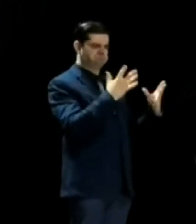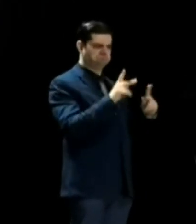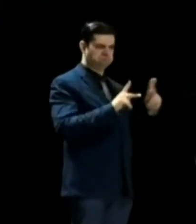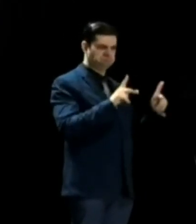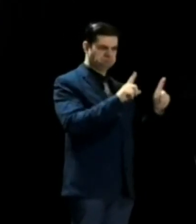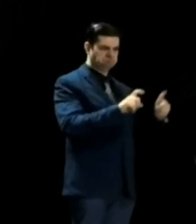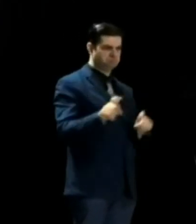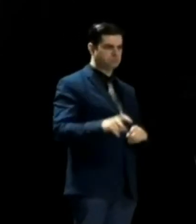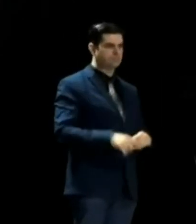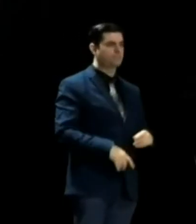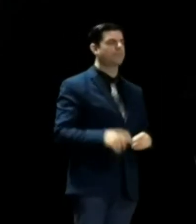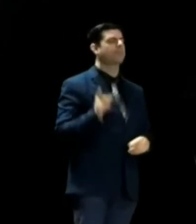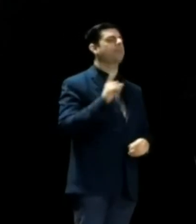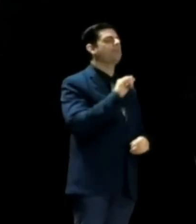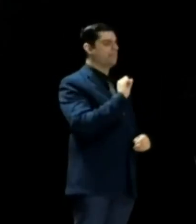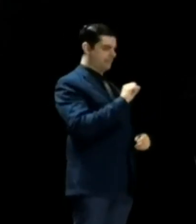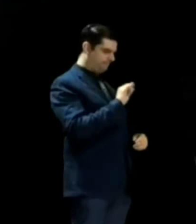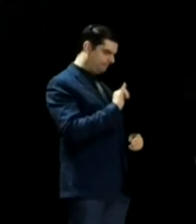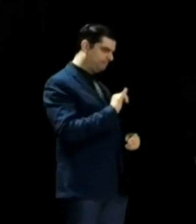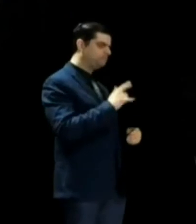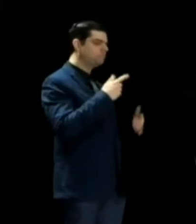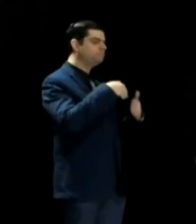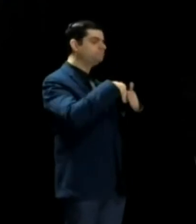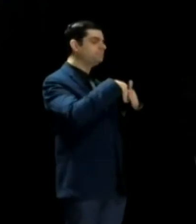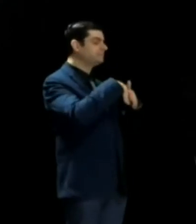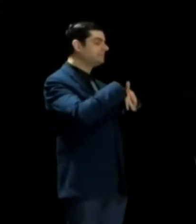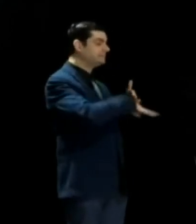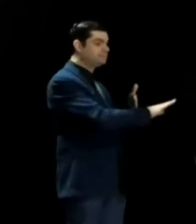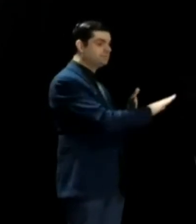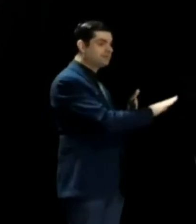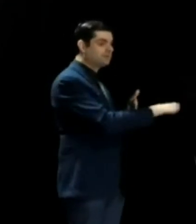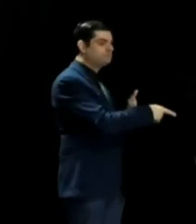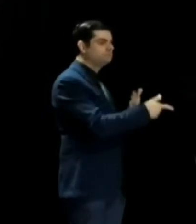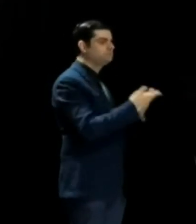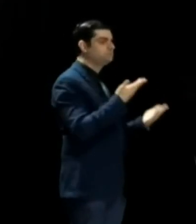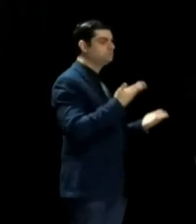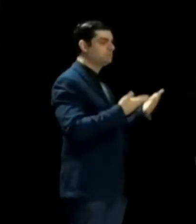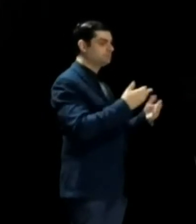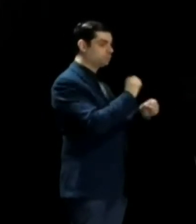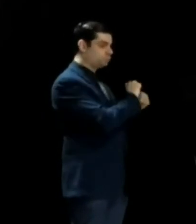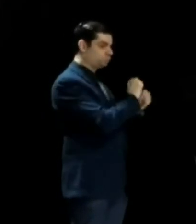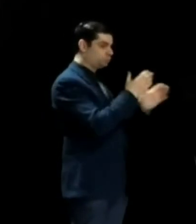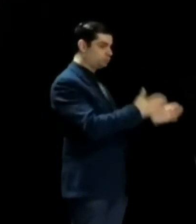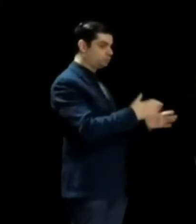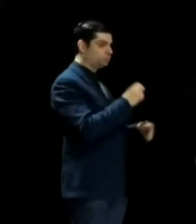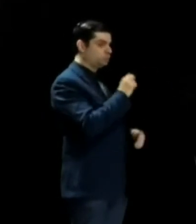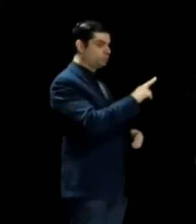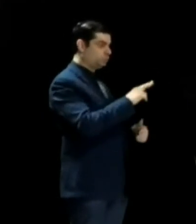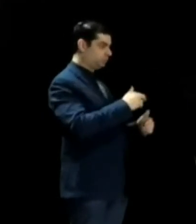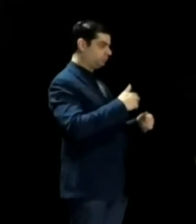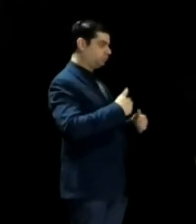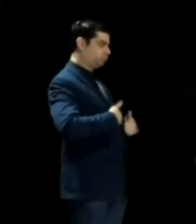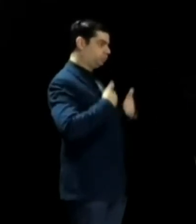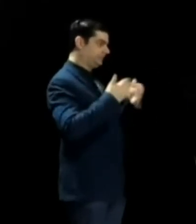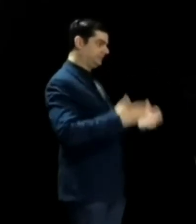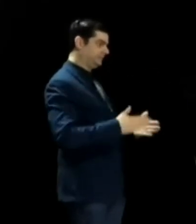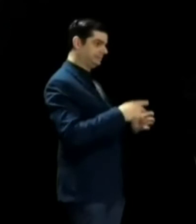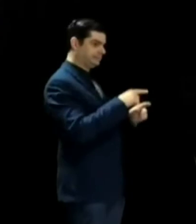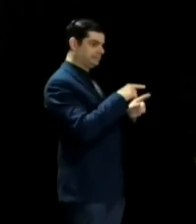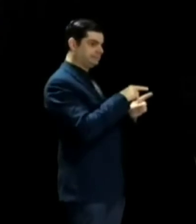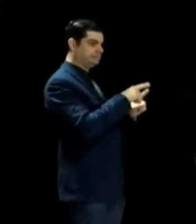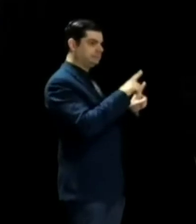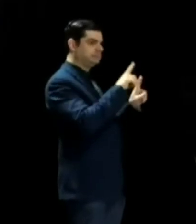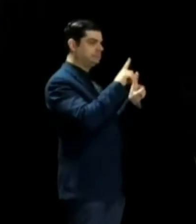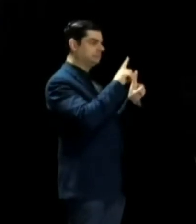go into locations that may have had an employee or a resident test positive. And